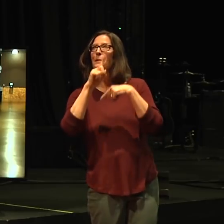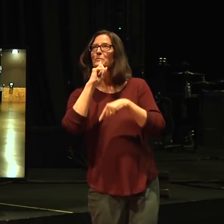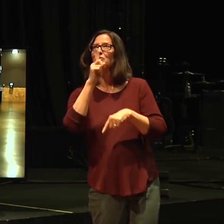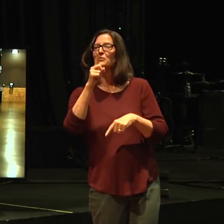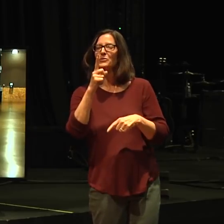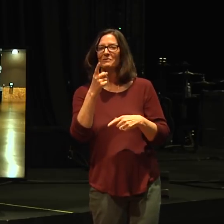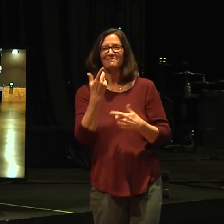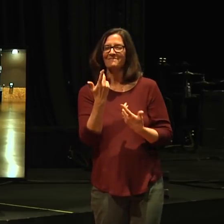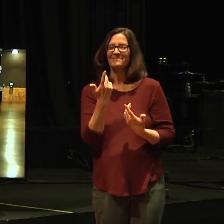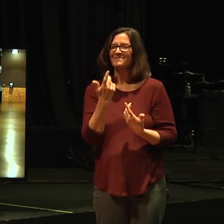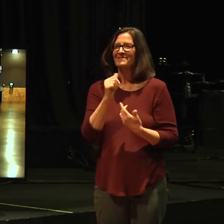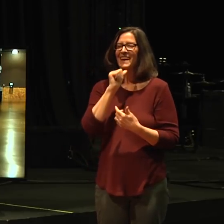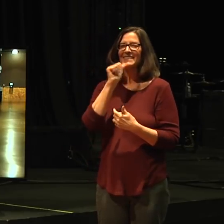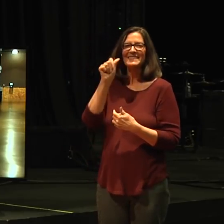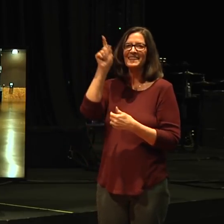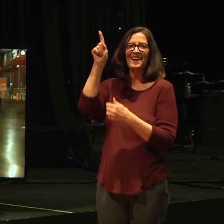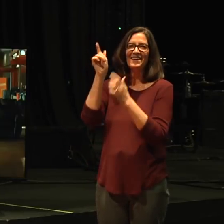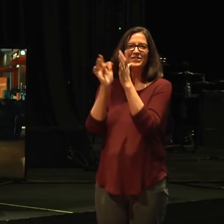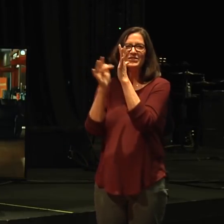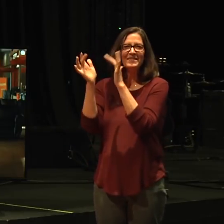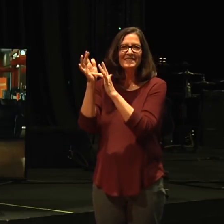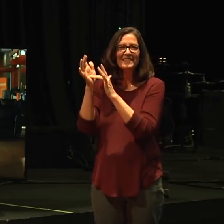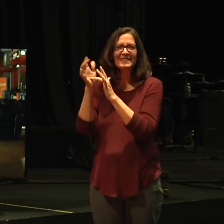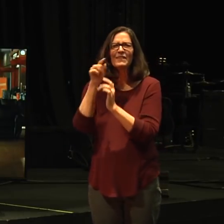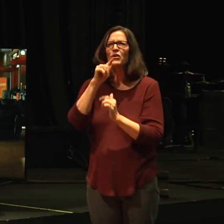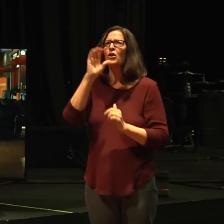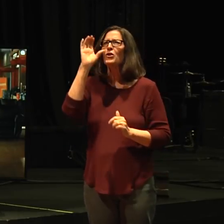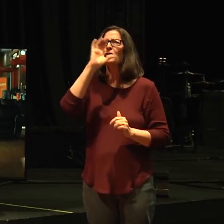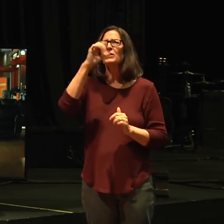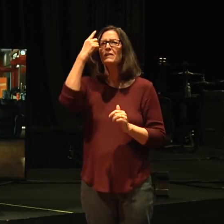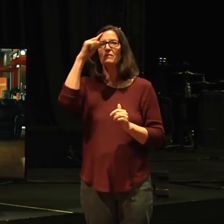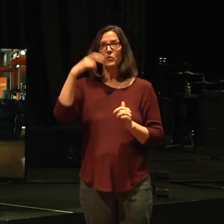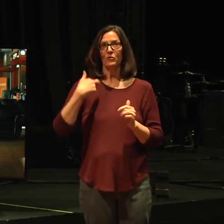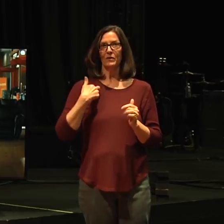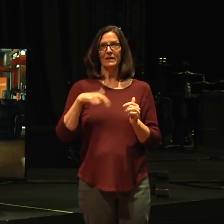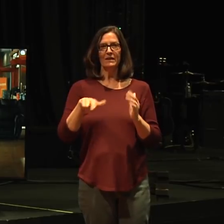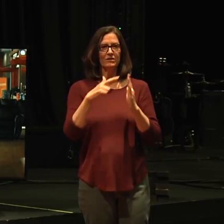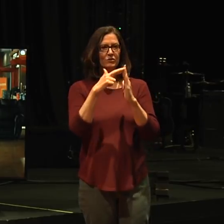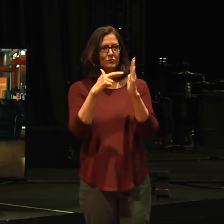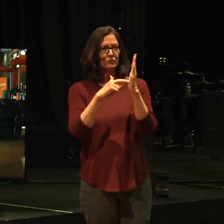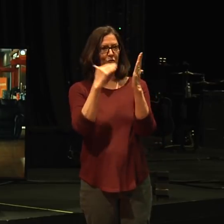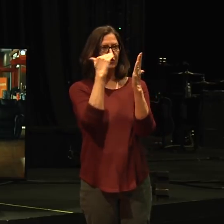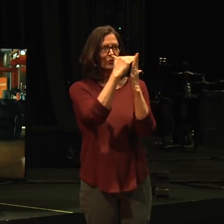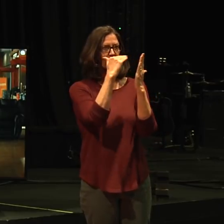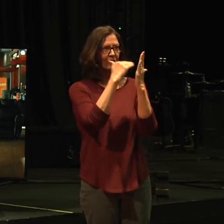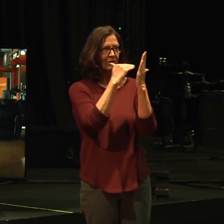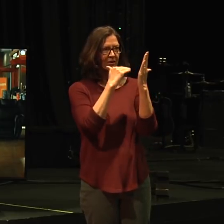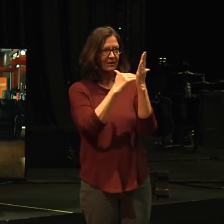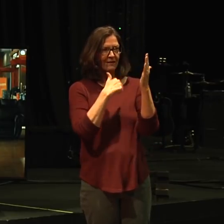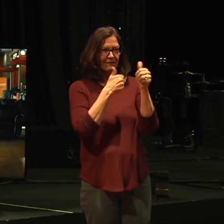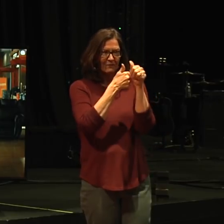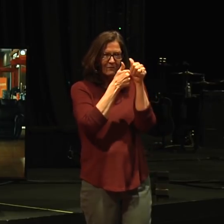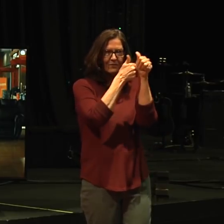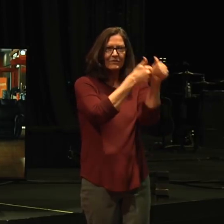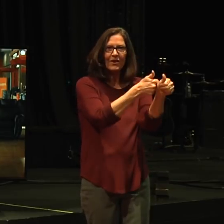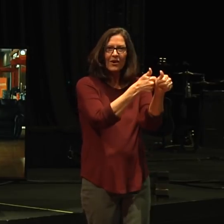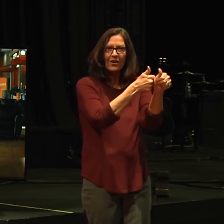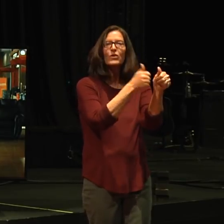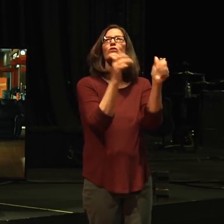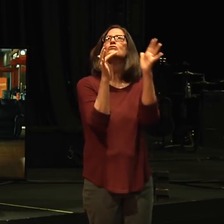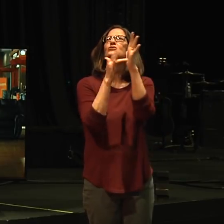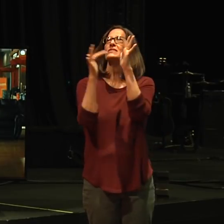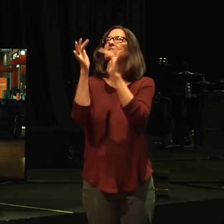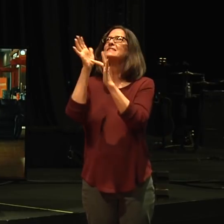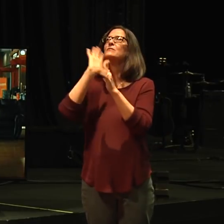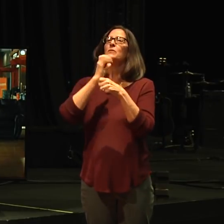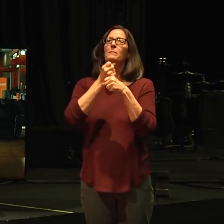you won't find it in Jesus. If you're looking for some like religious code that if you do everything right or enough times or the right way, Jesus will make sure that